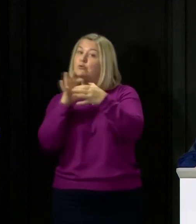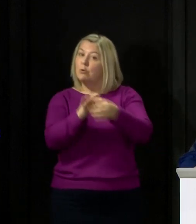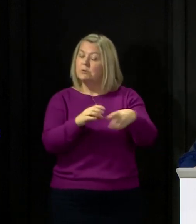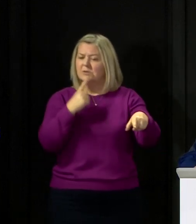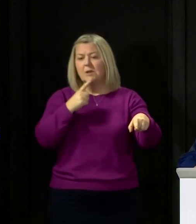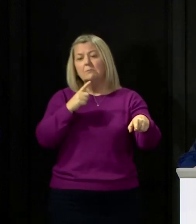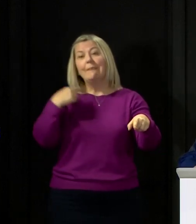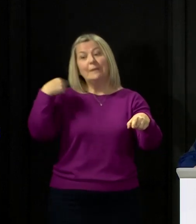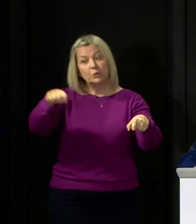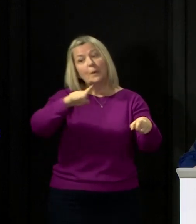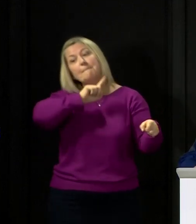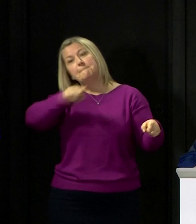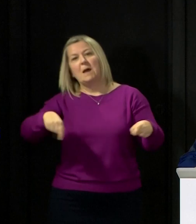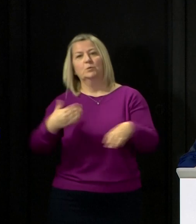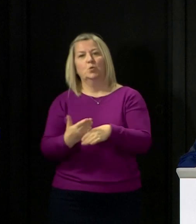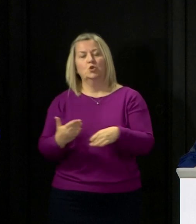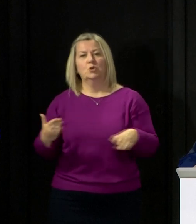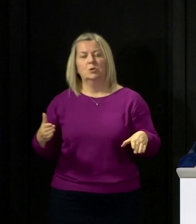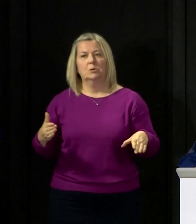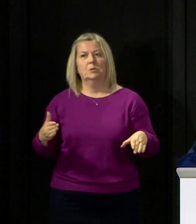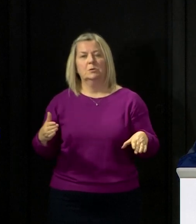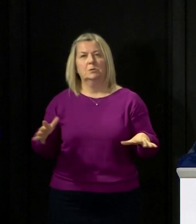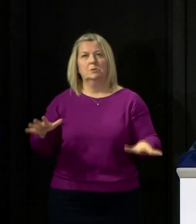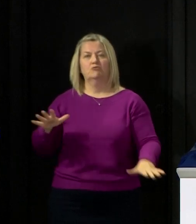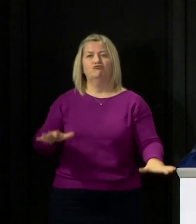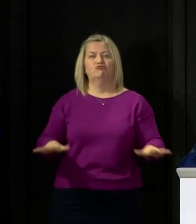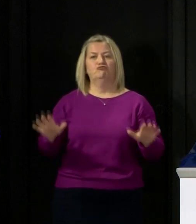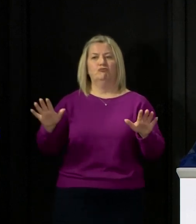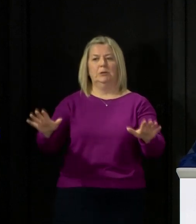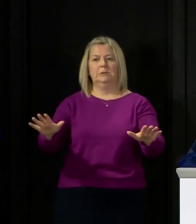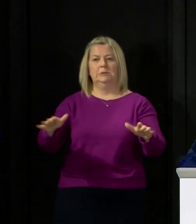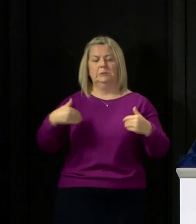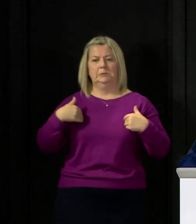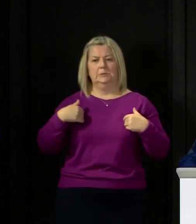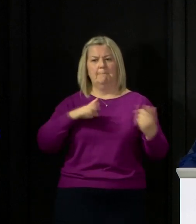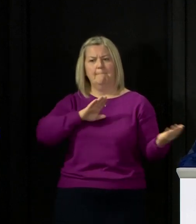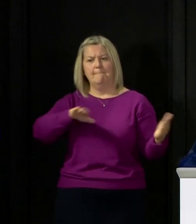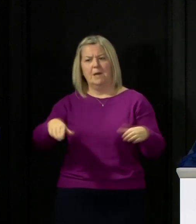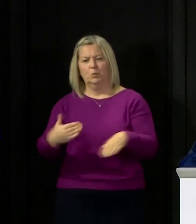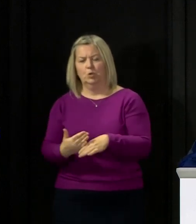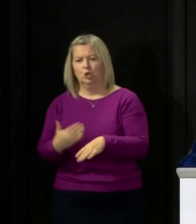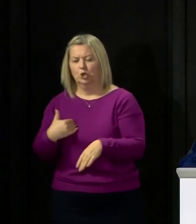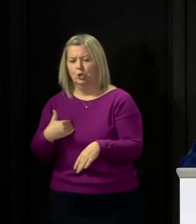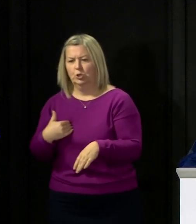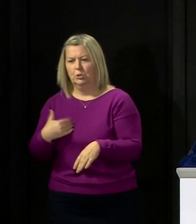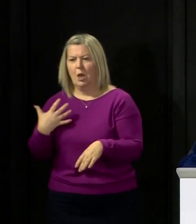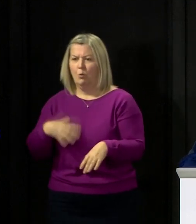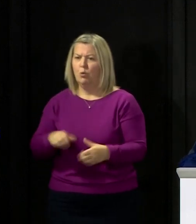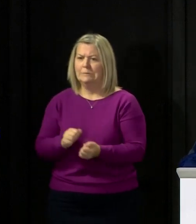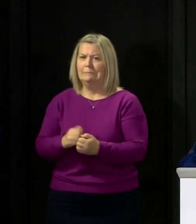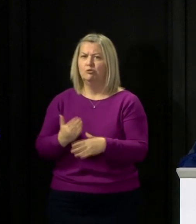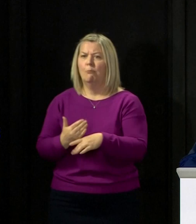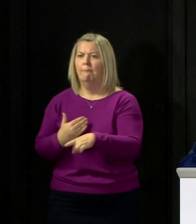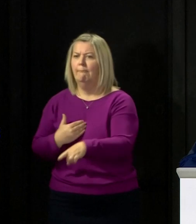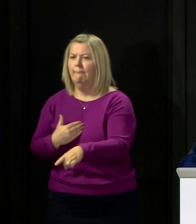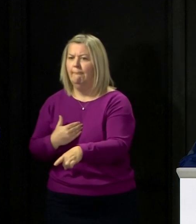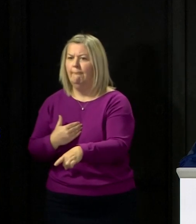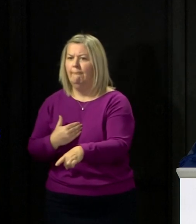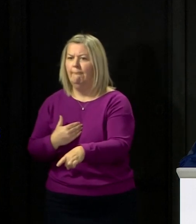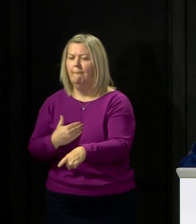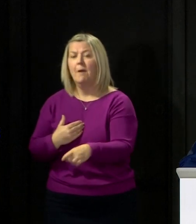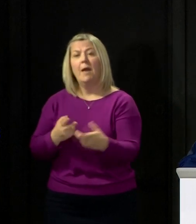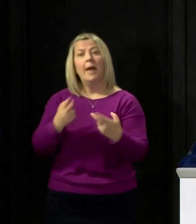week. He doesn't know that if he decides to go and he deems it a necessary journey to go because he wants to keep his job, will he be breaking the law in